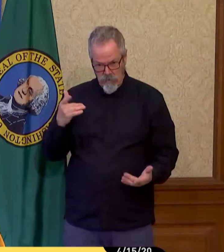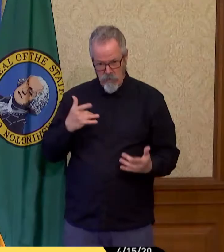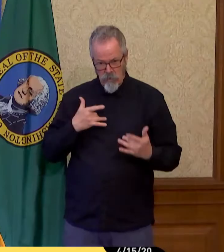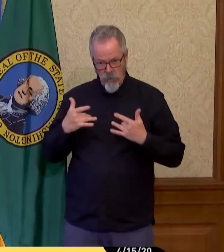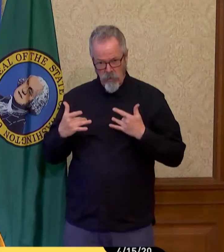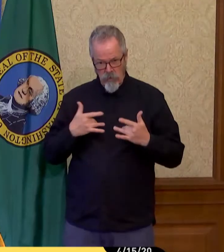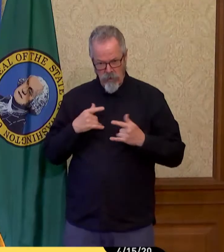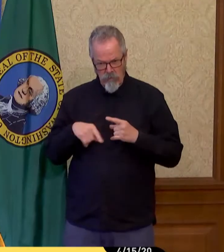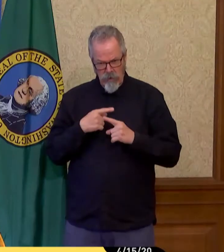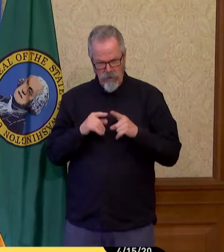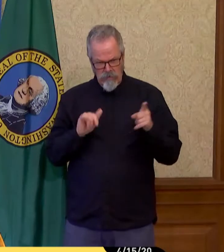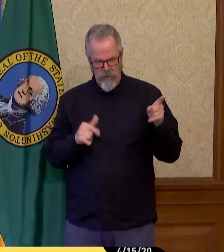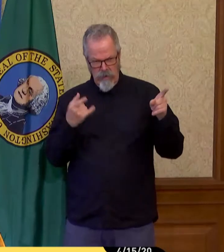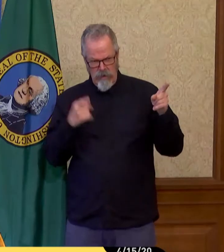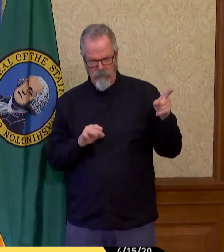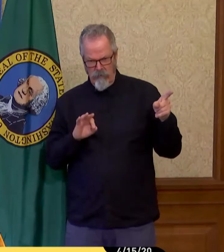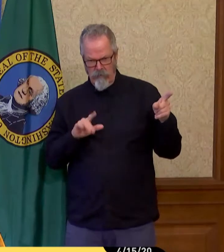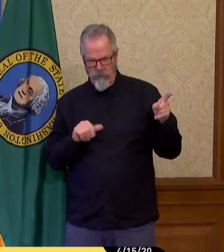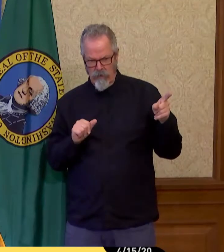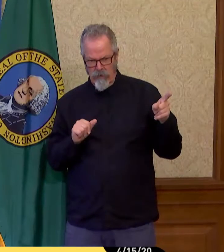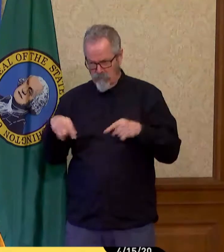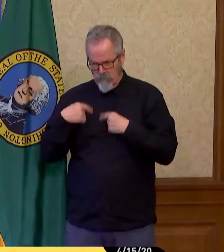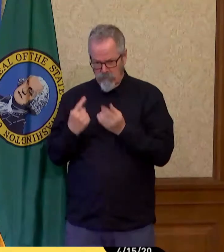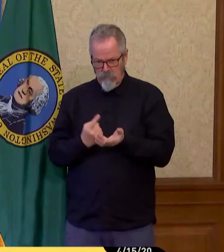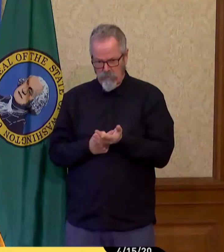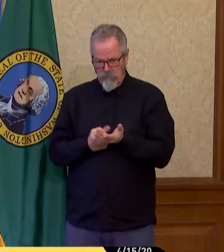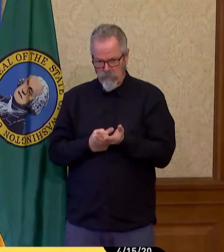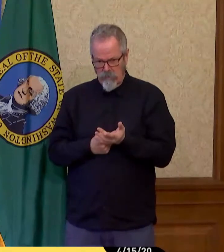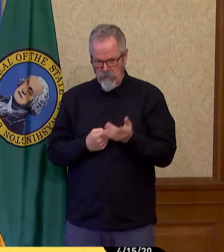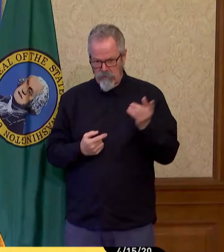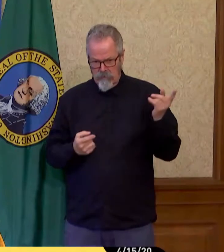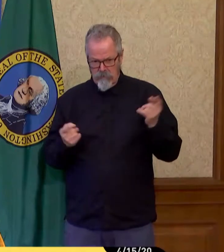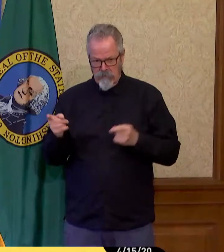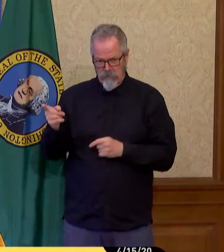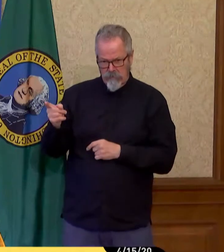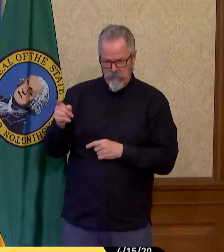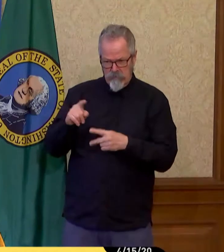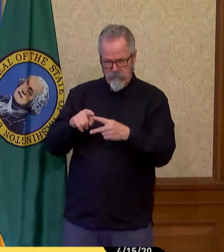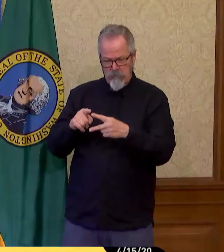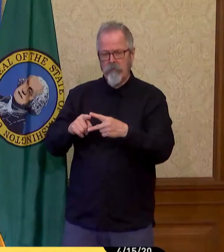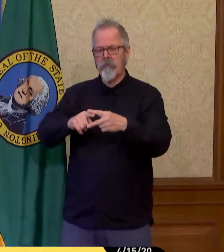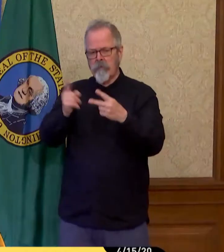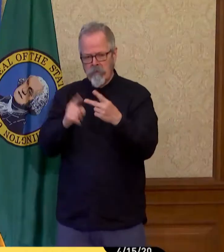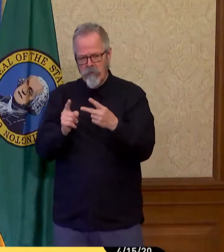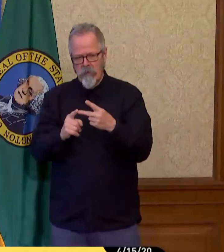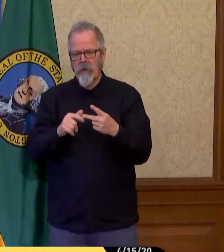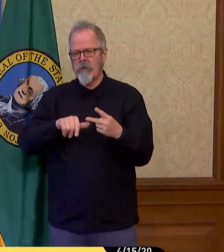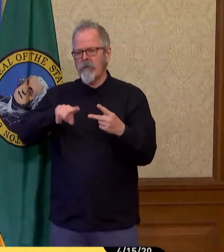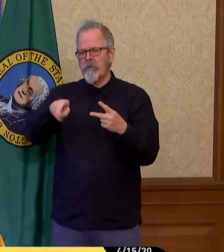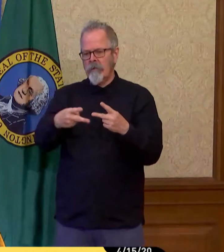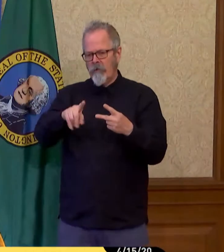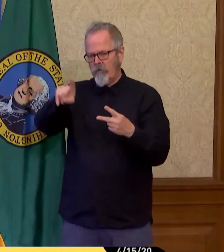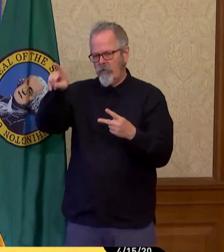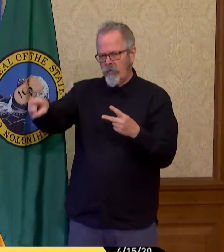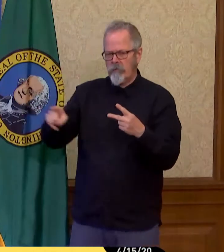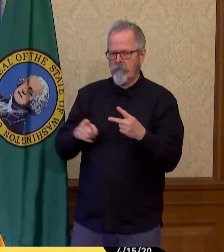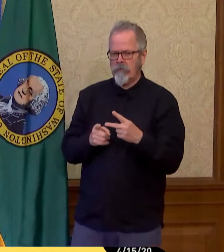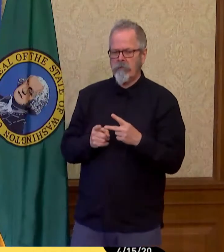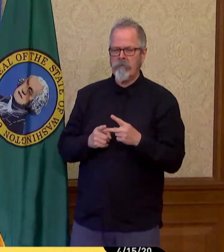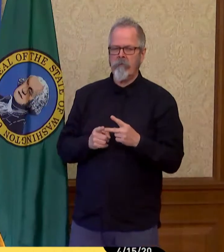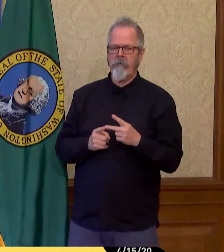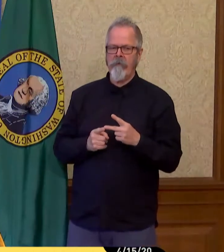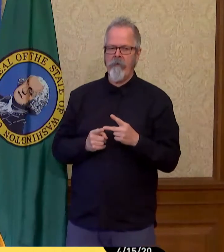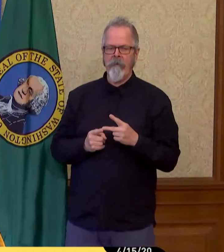second question is just around, there continues to be this conversation, especially as this is prolonged, about civil liberties and where